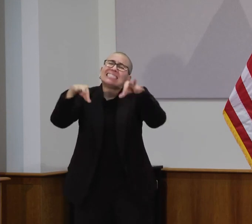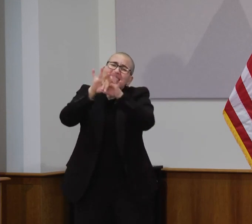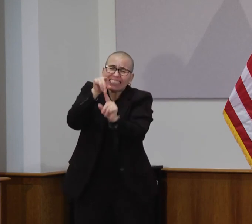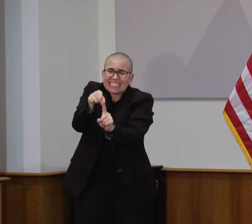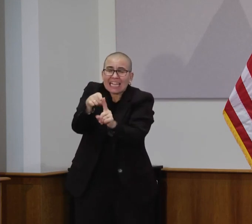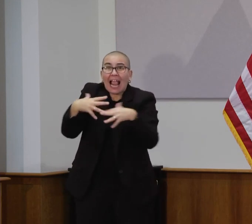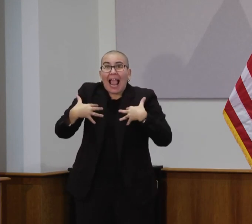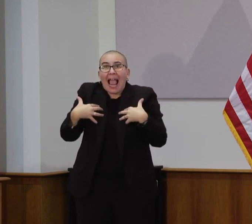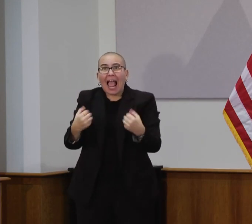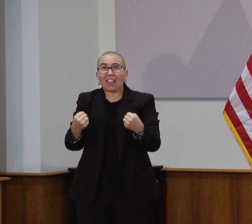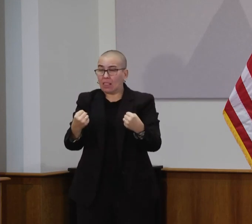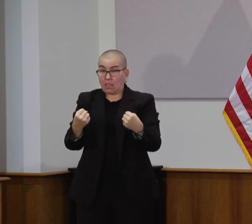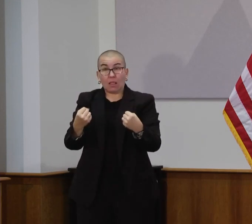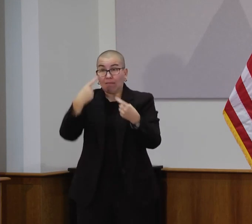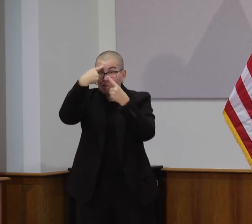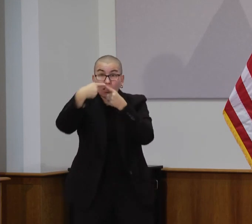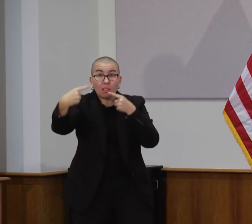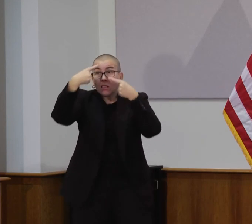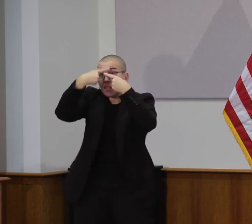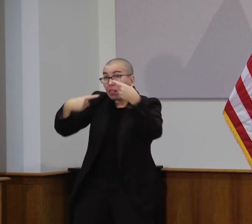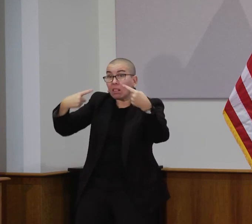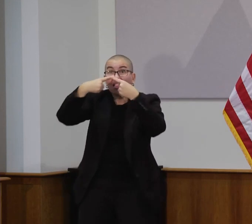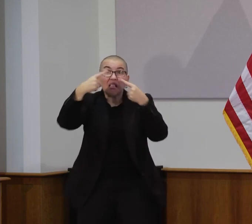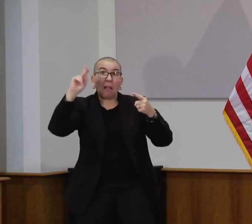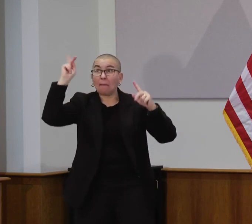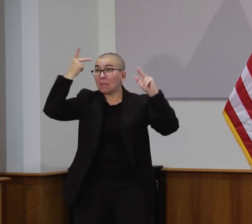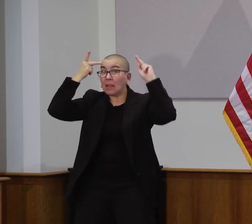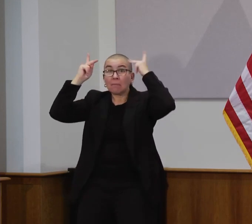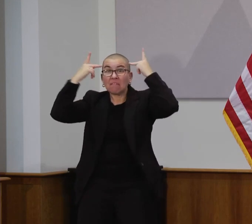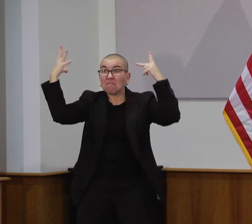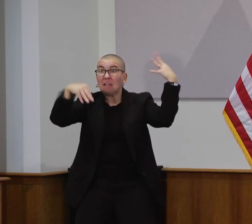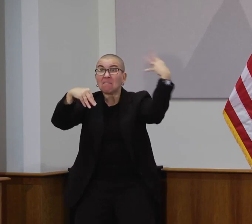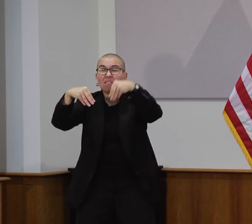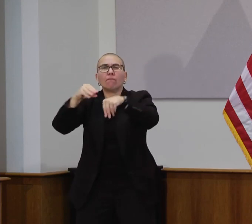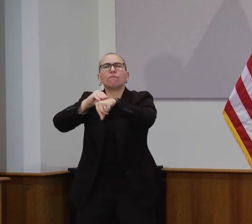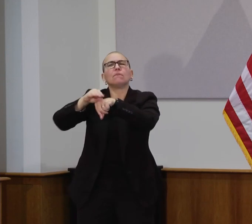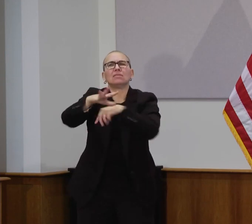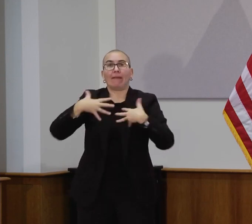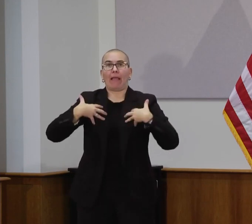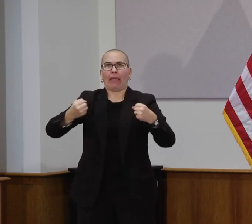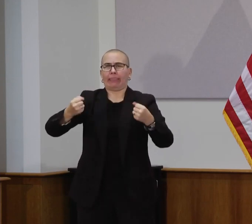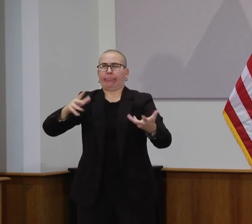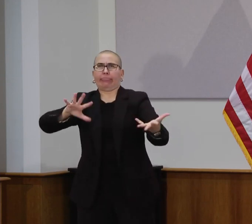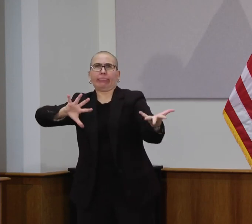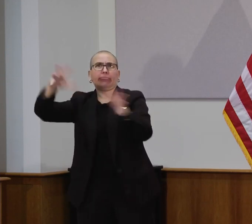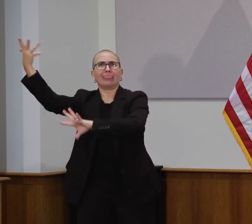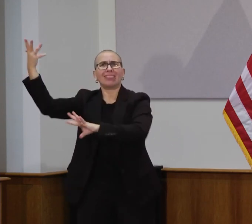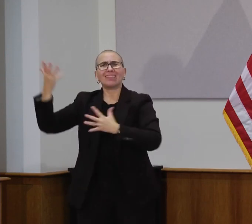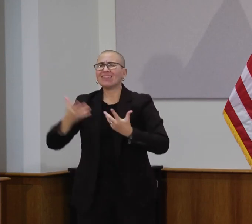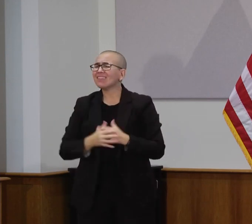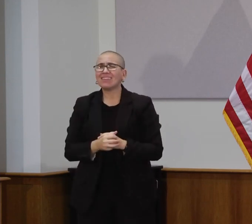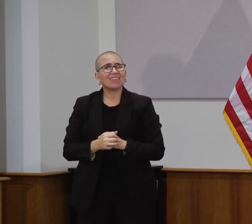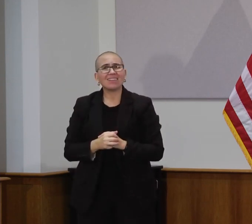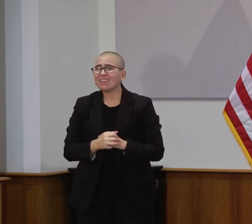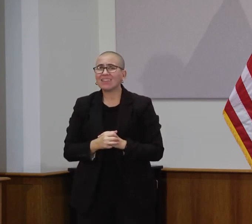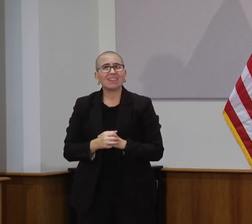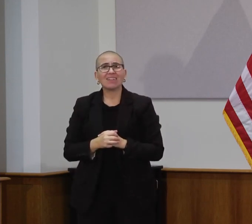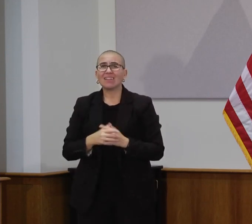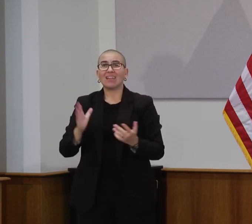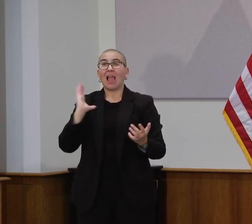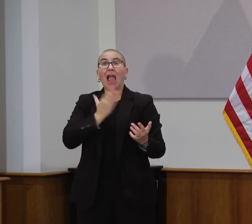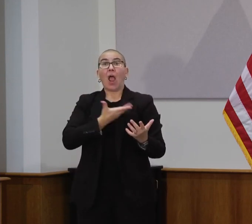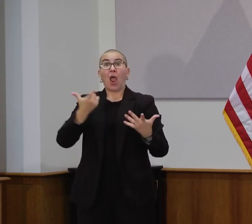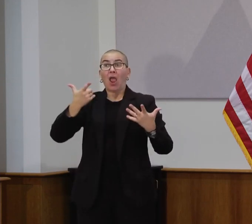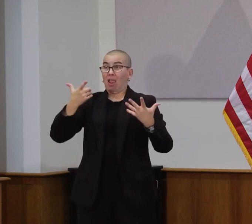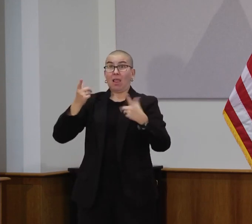on political ideology has put us in a really tough spot in this country. There's no denying that our rates of infection and our rates